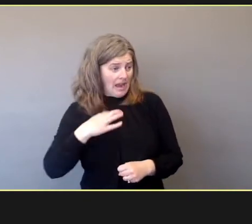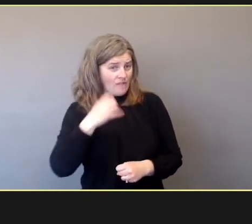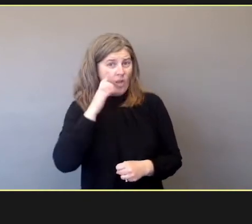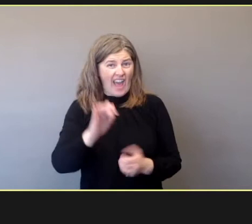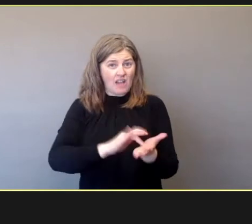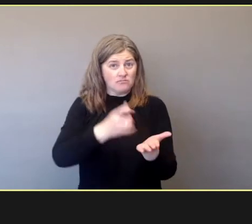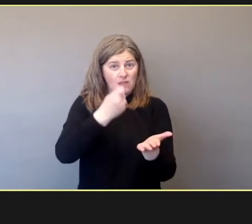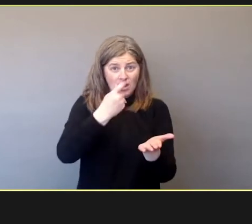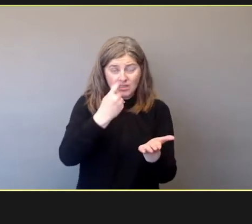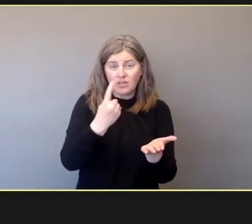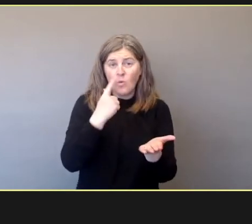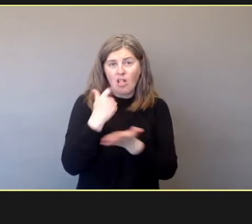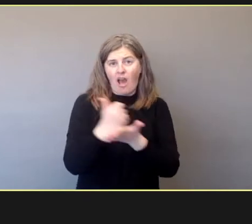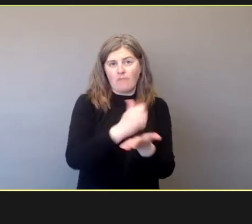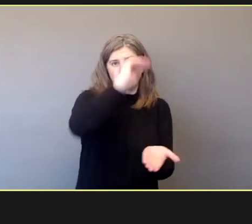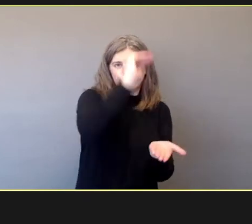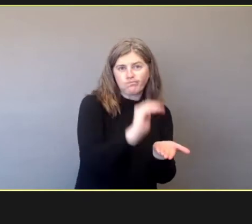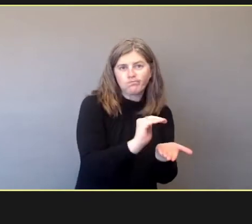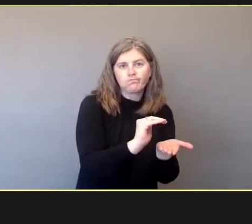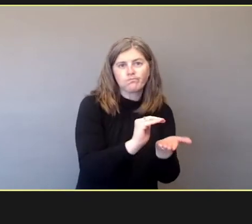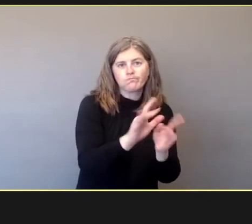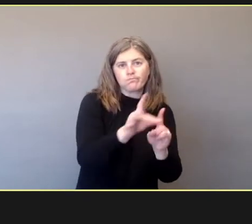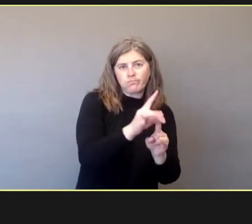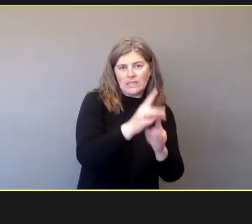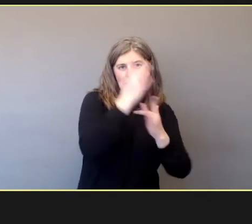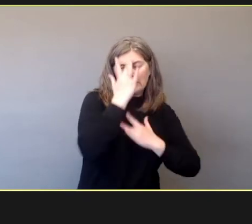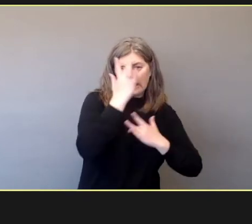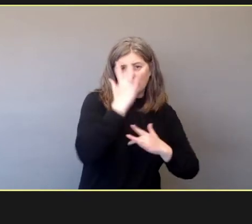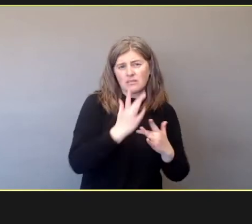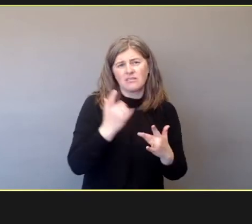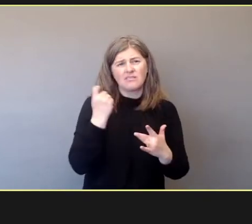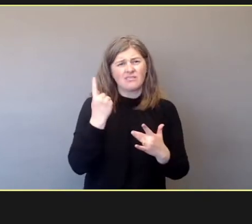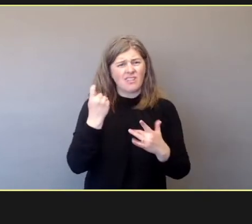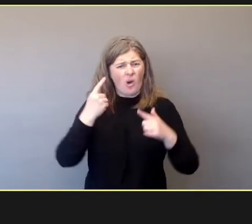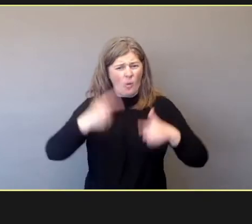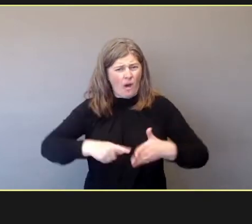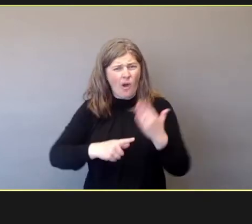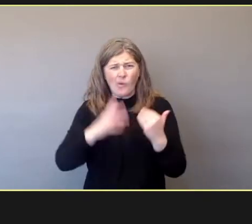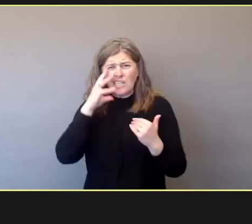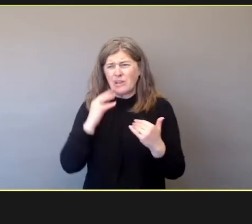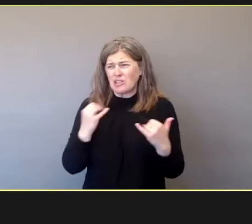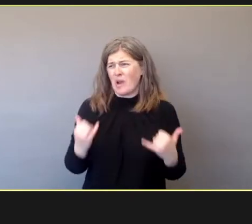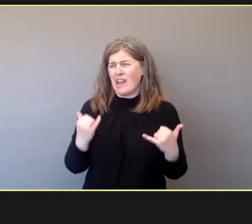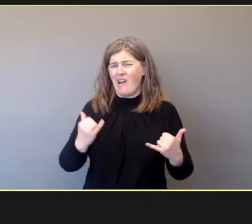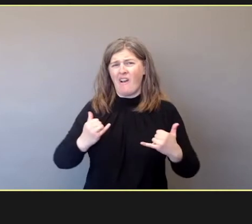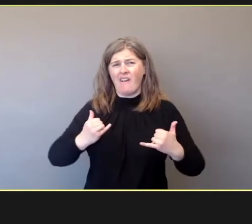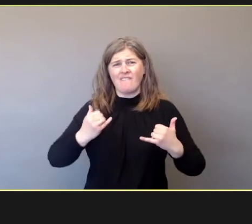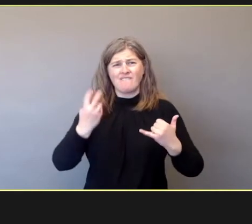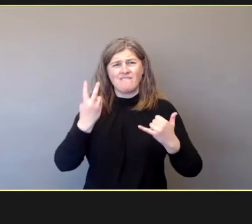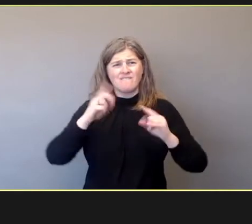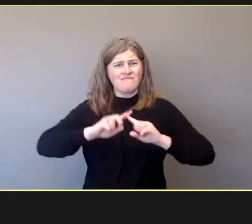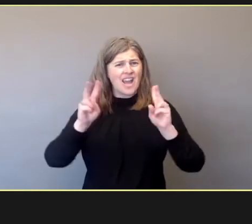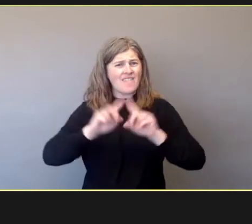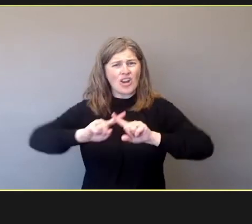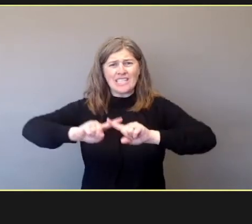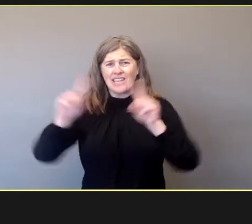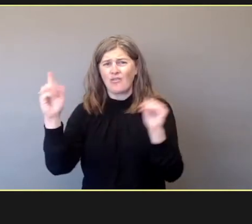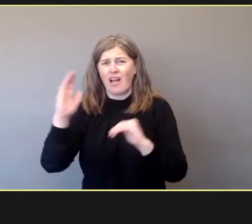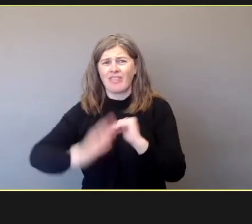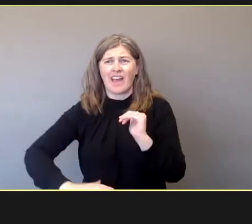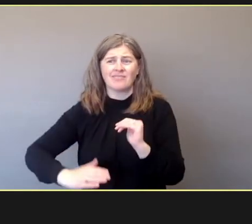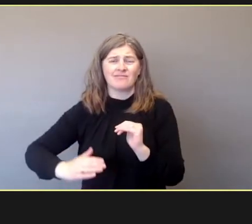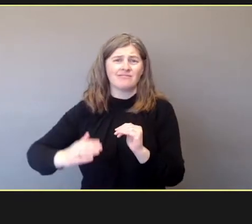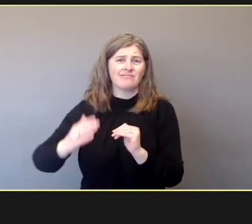will also protect people. The pandemic we're in right now, Jared, is a very, very different pandemic than we were